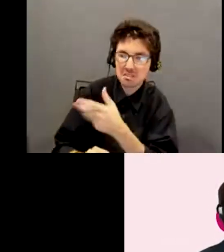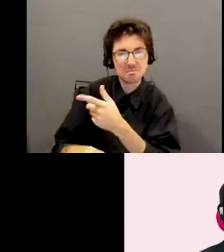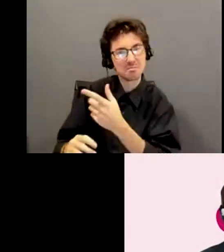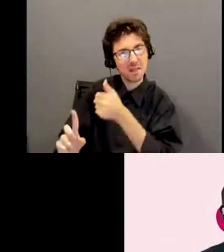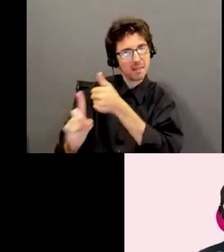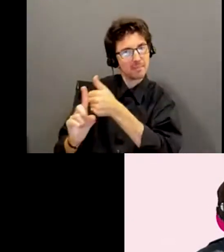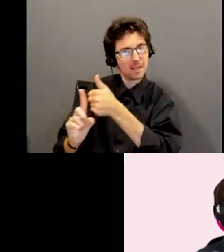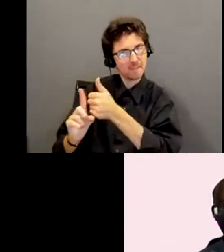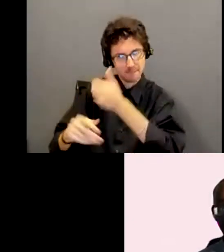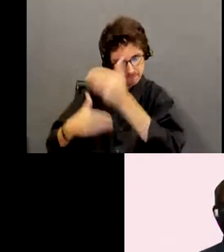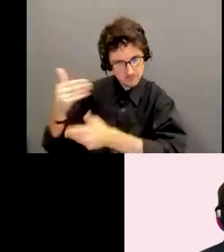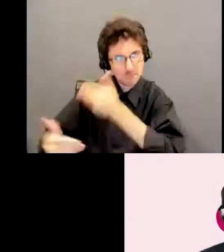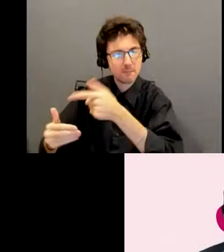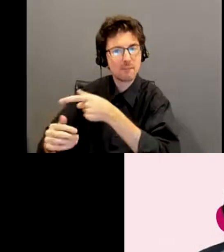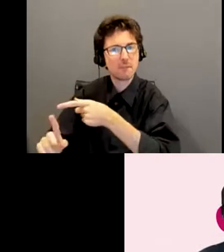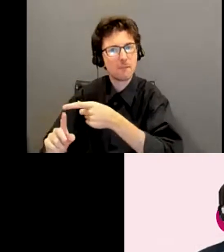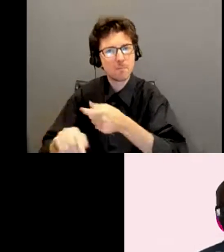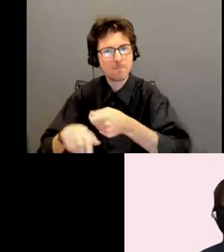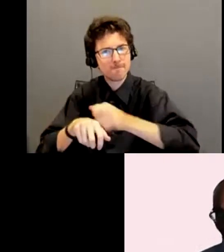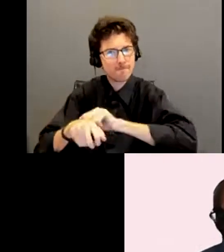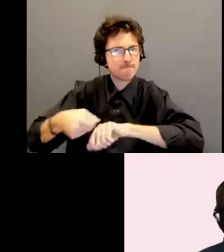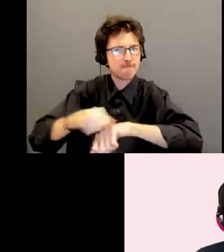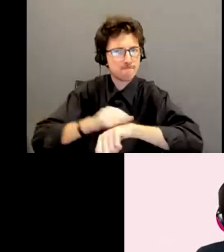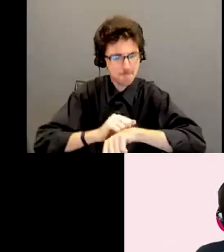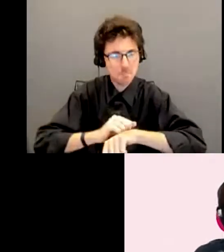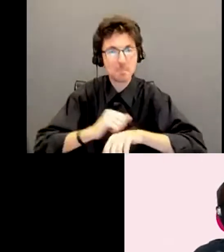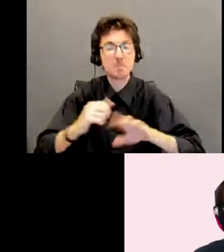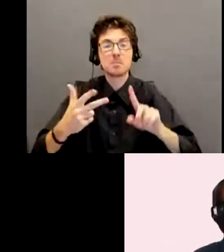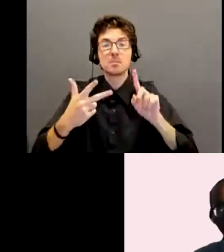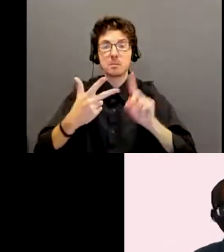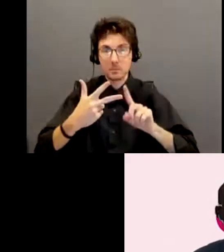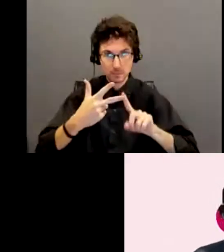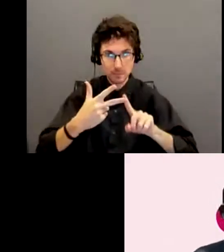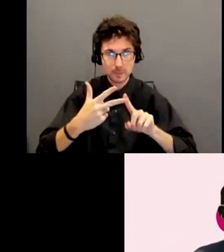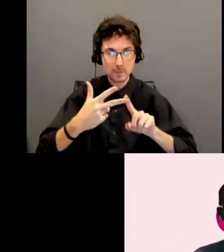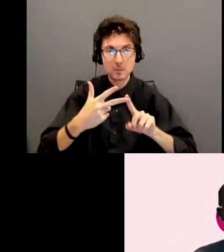our work. The third aspect is